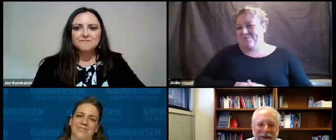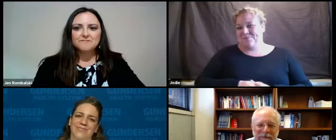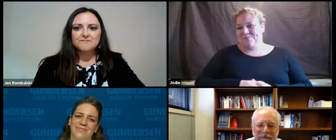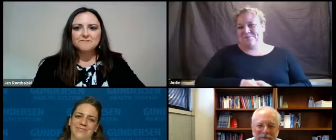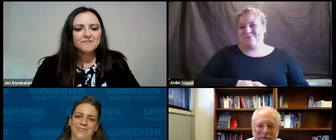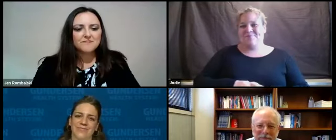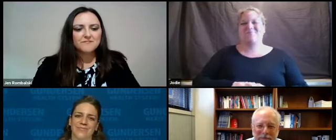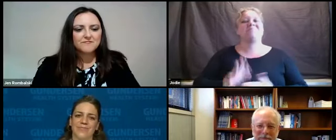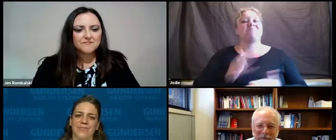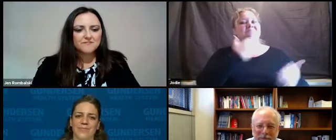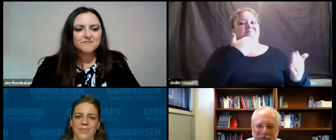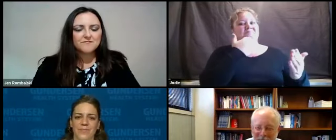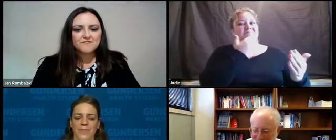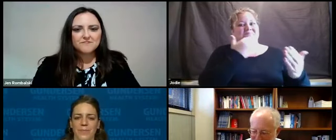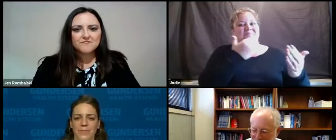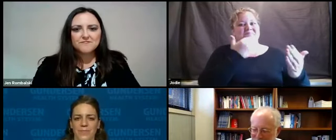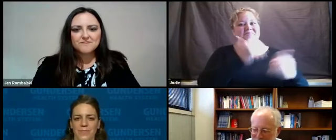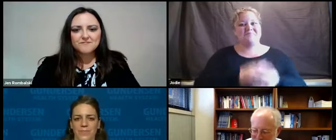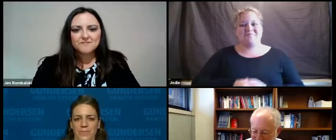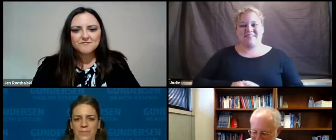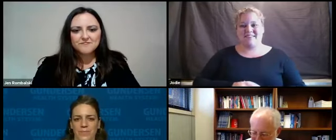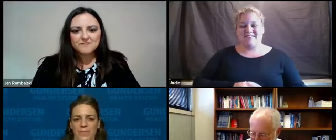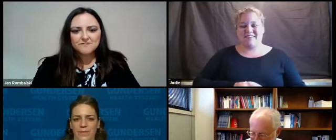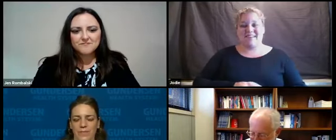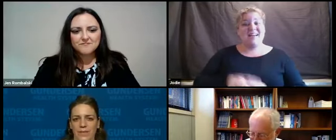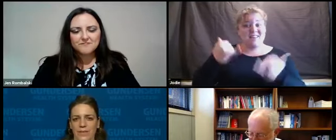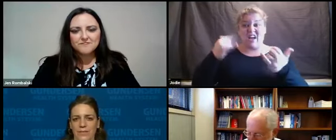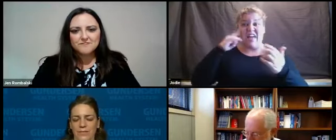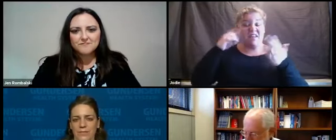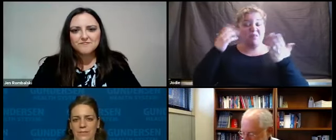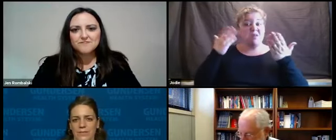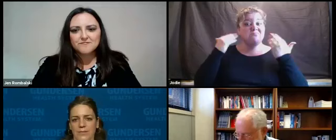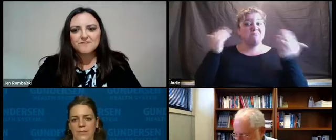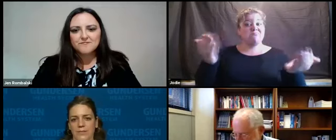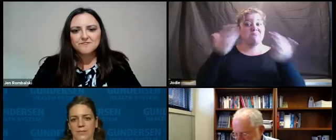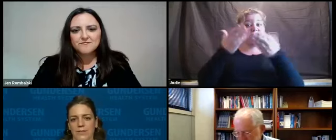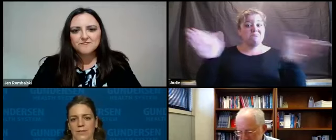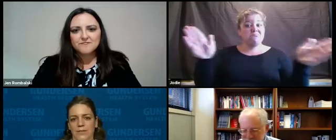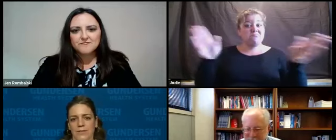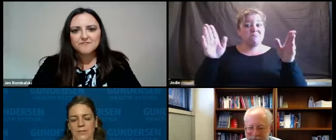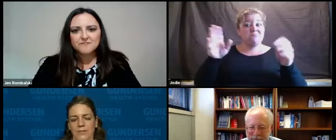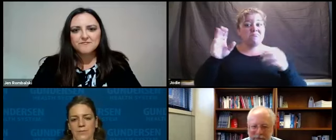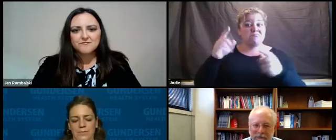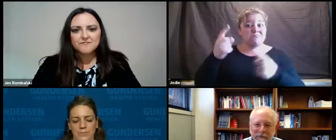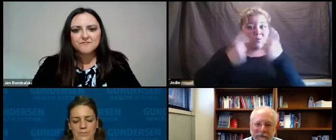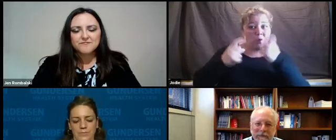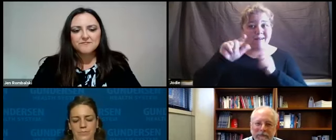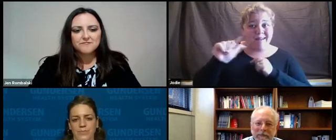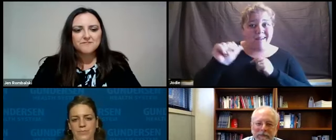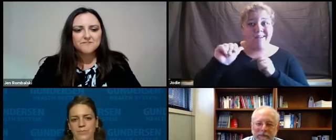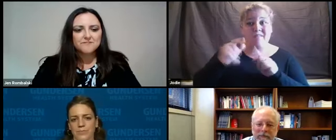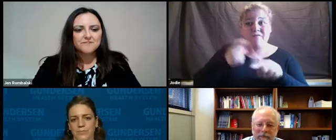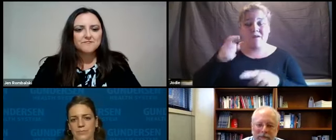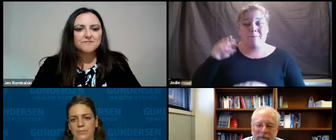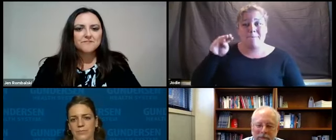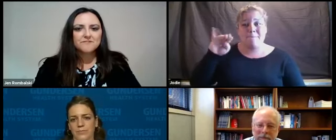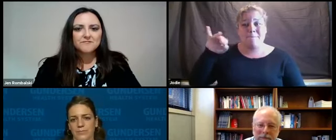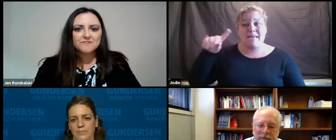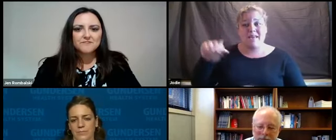Thank you both. And I think we were going to open it up to media to ask questions.